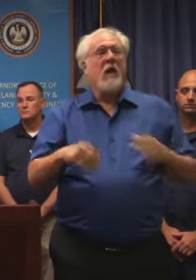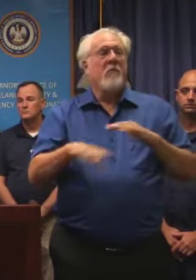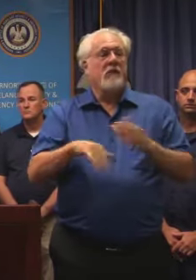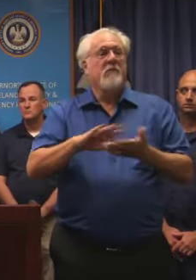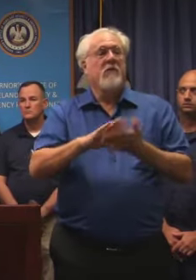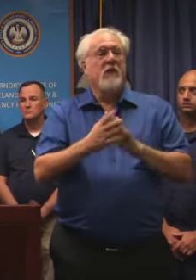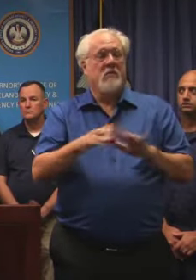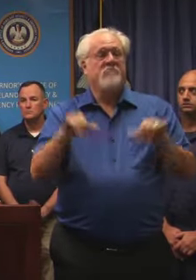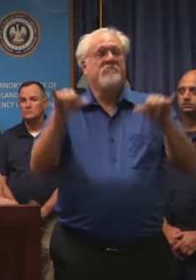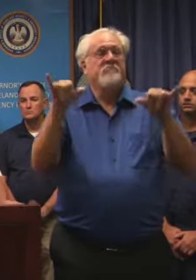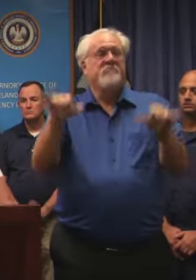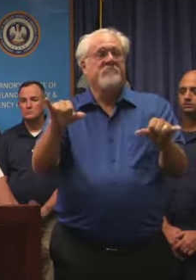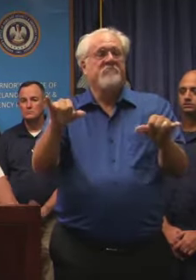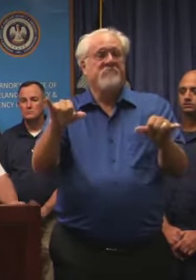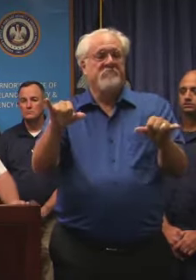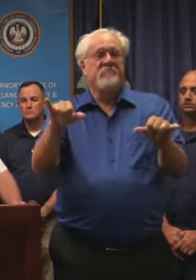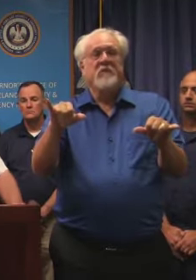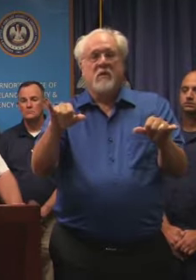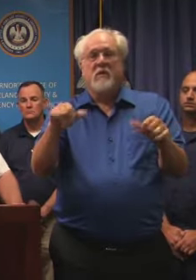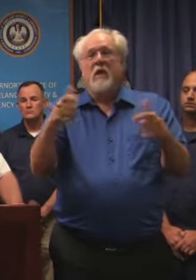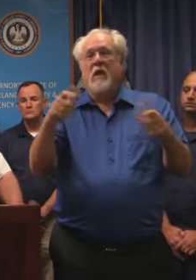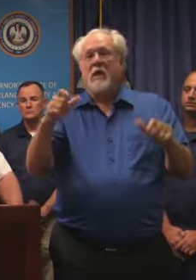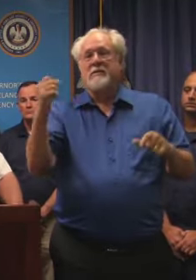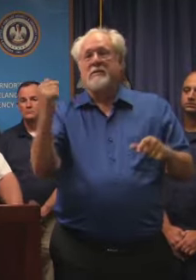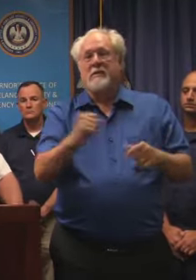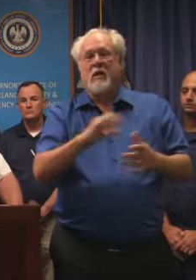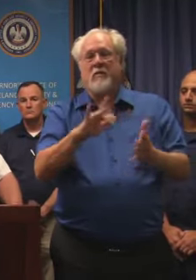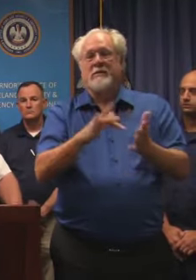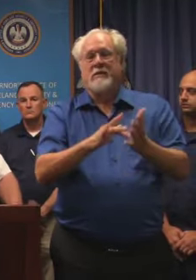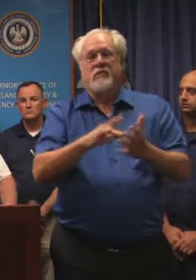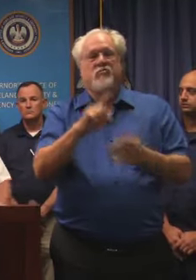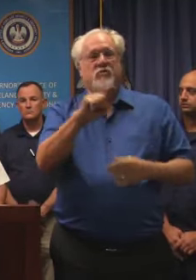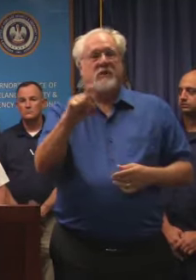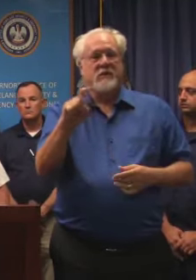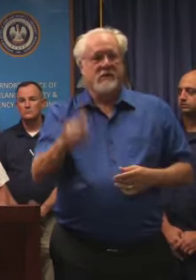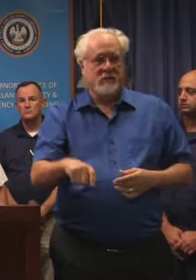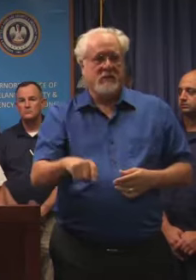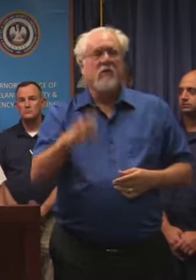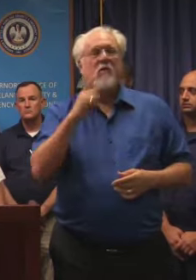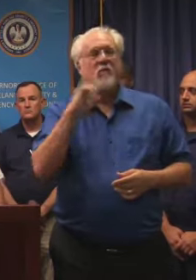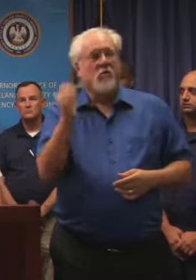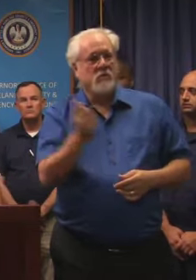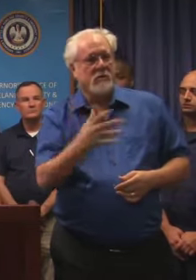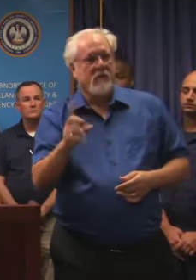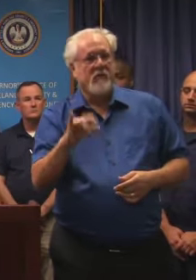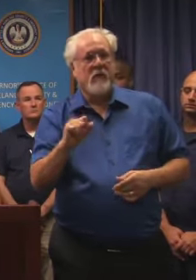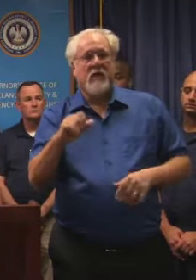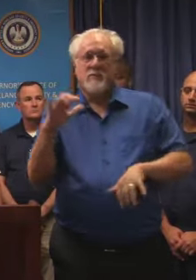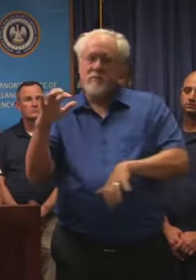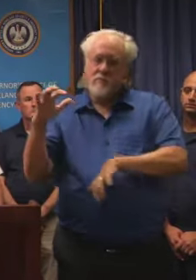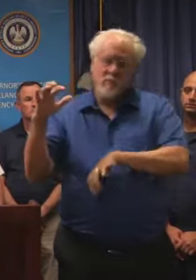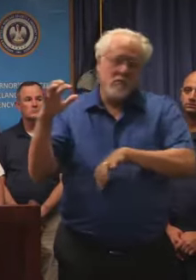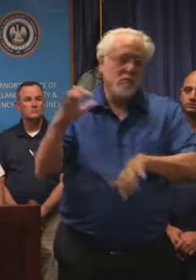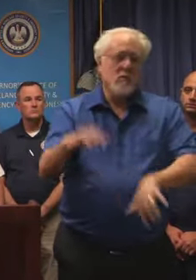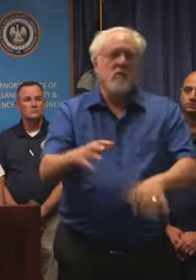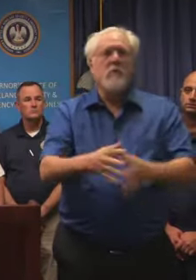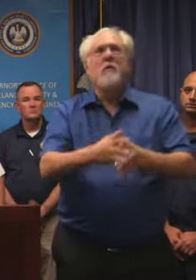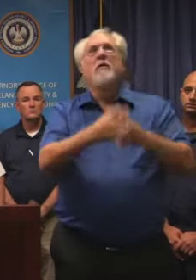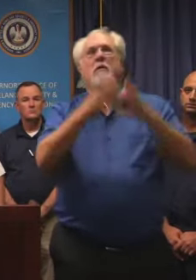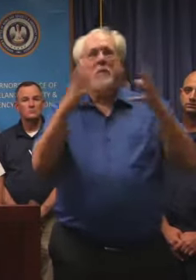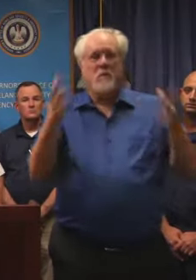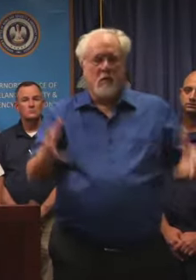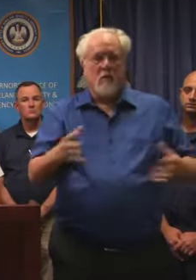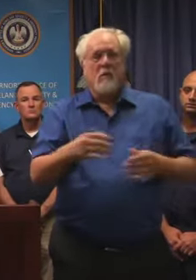become stationary, sitting over a large portion of south central Texas for several days and drop a tremendous amount of